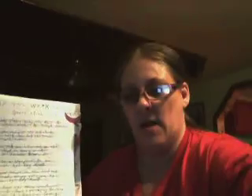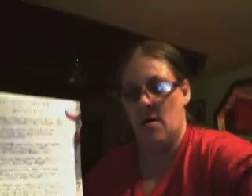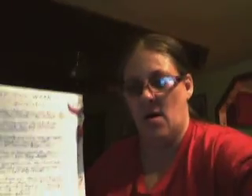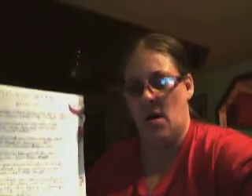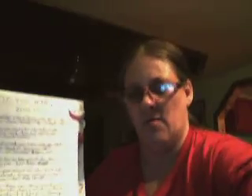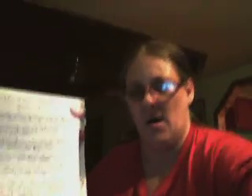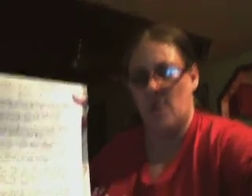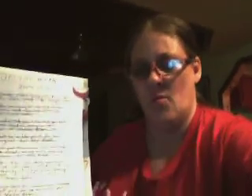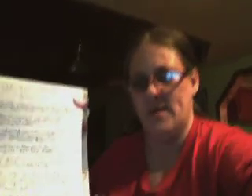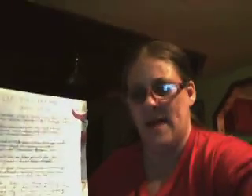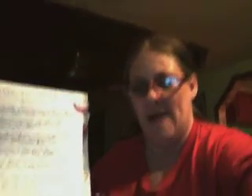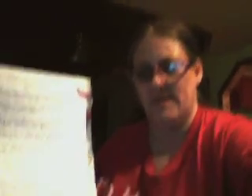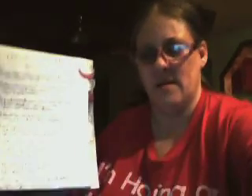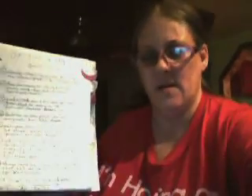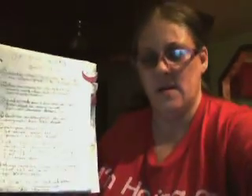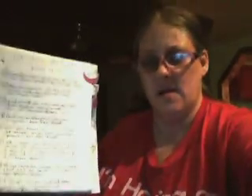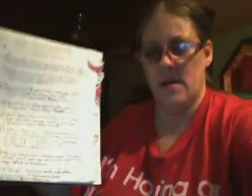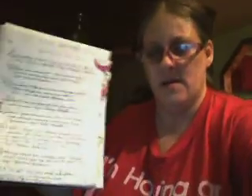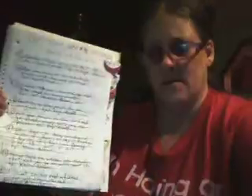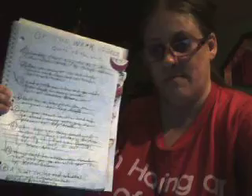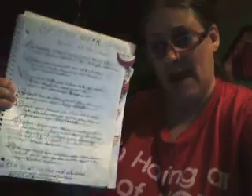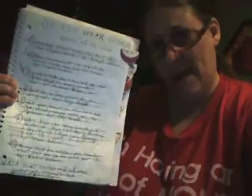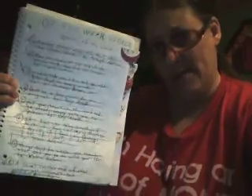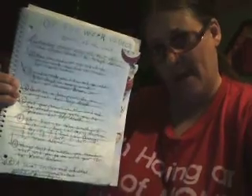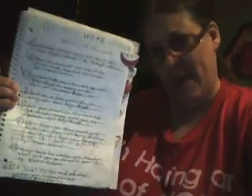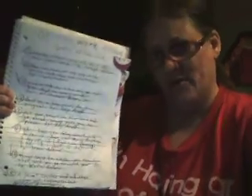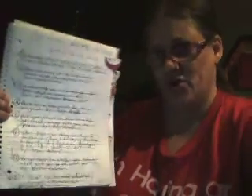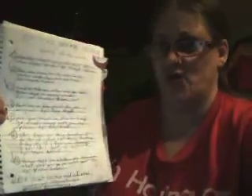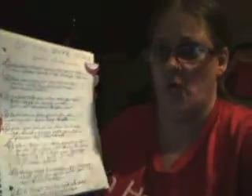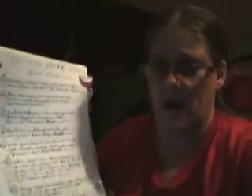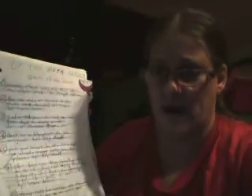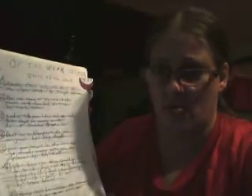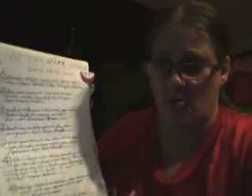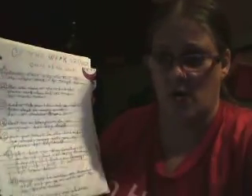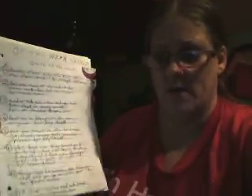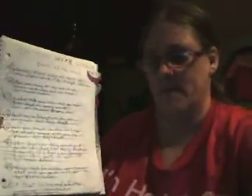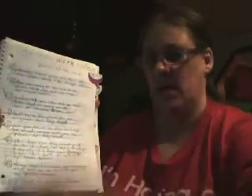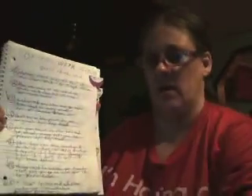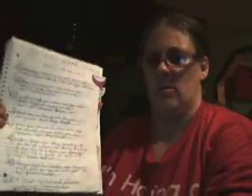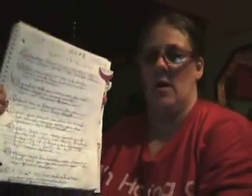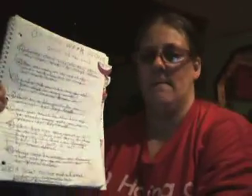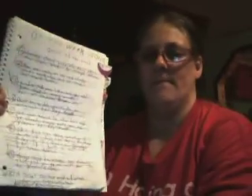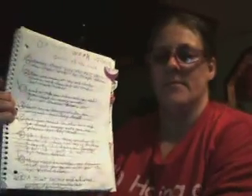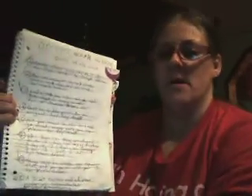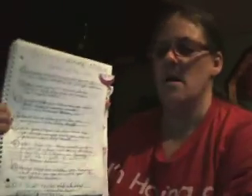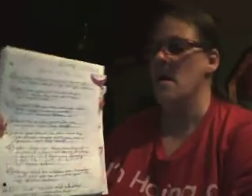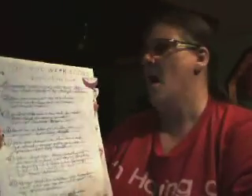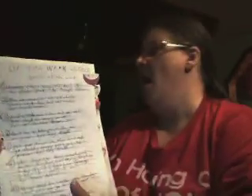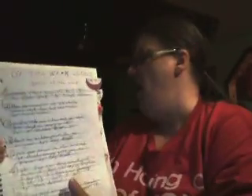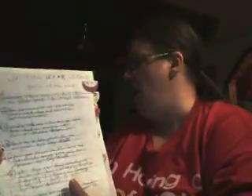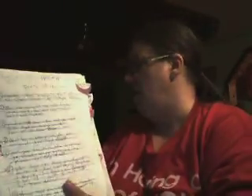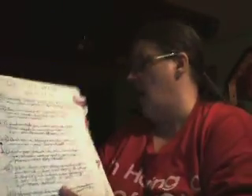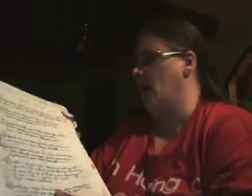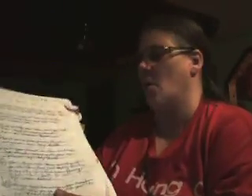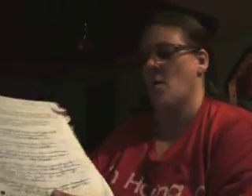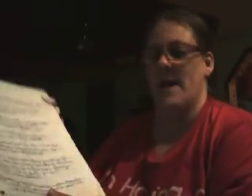Okay. Alright. What is happening? Does my laptop have a cord in it or what? Anyway. I ain't gonna worry